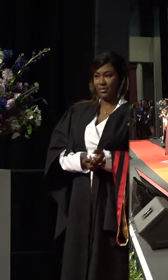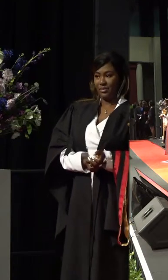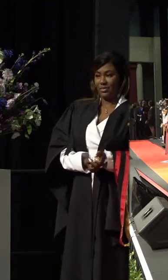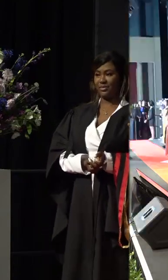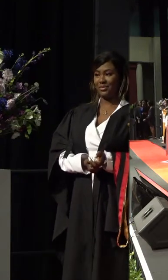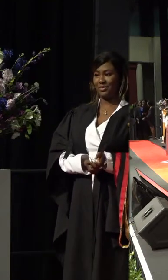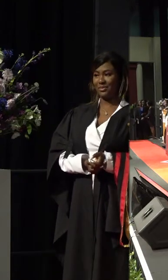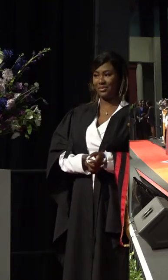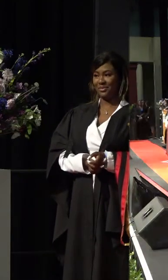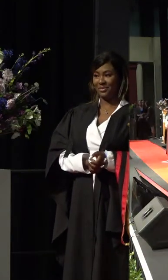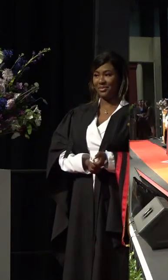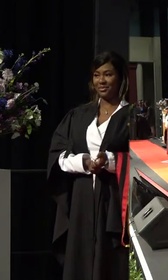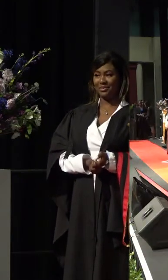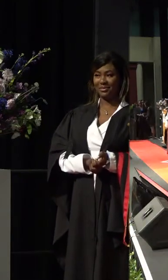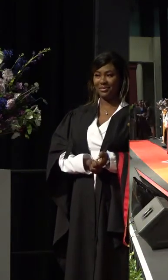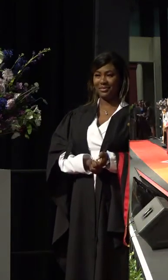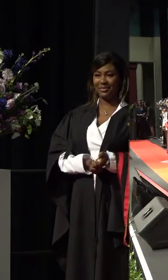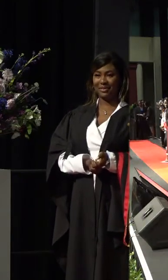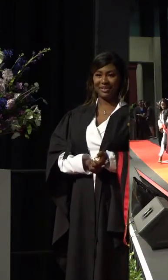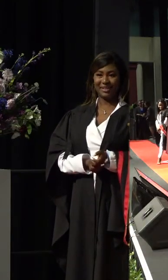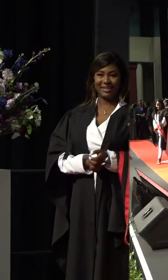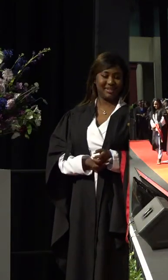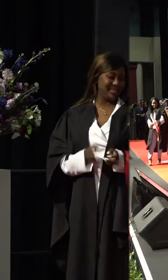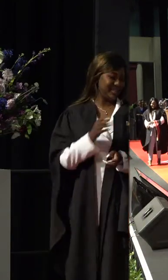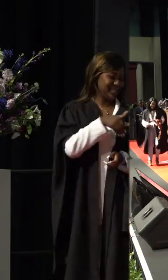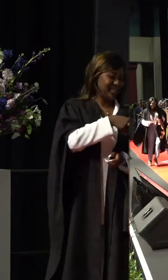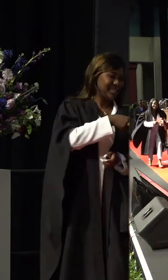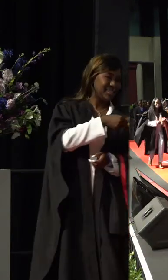Nozipho Shabane.